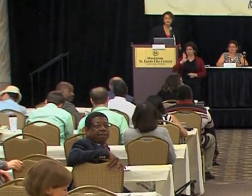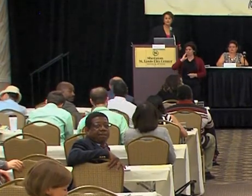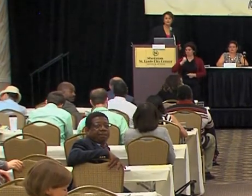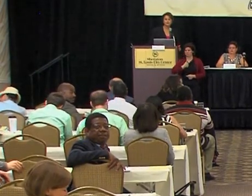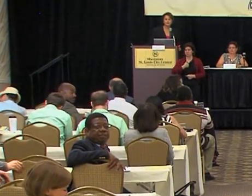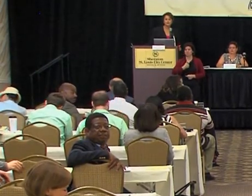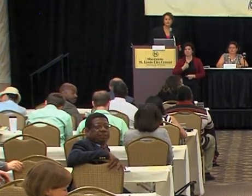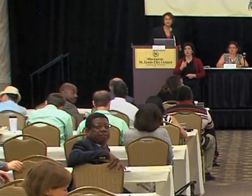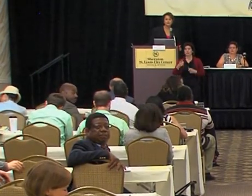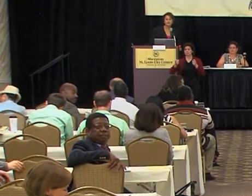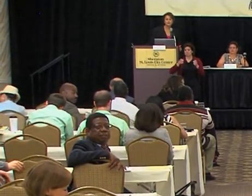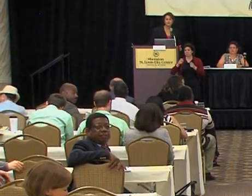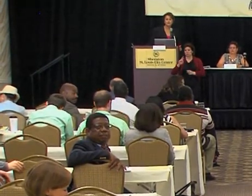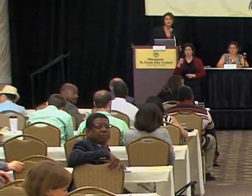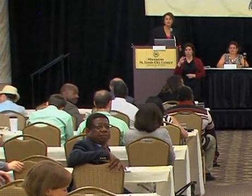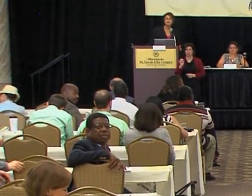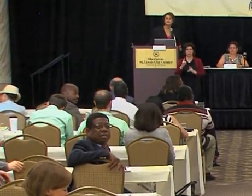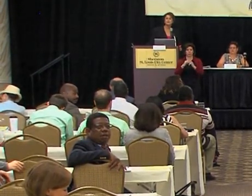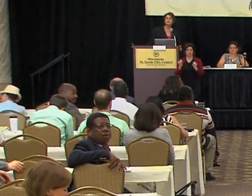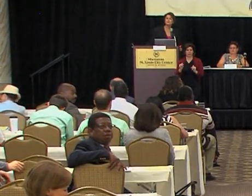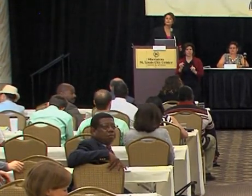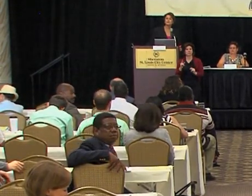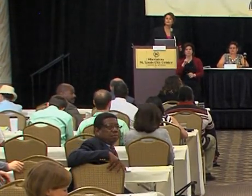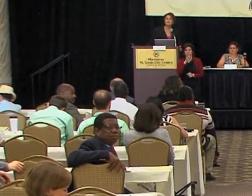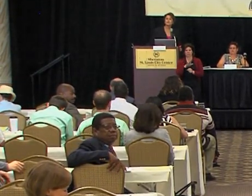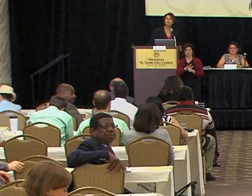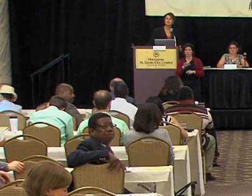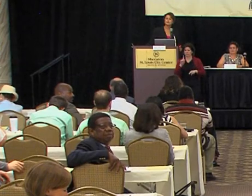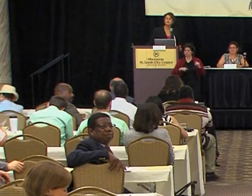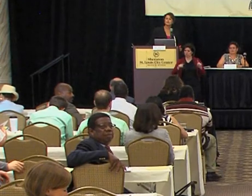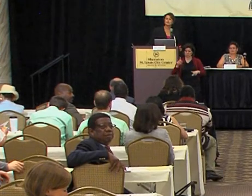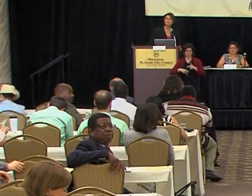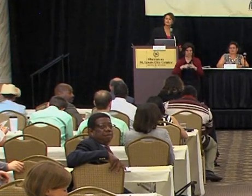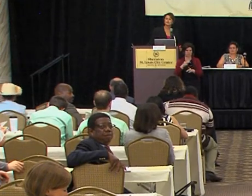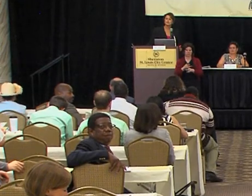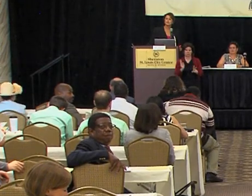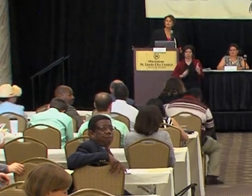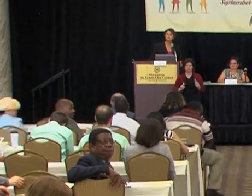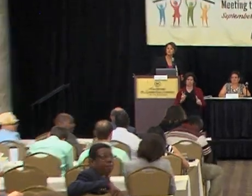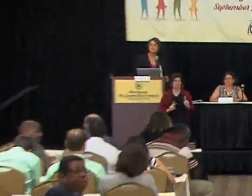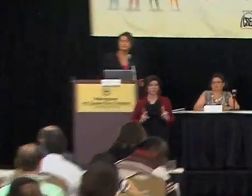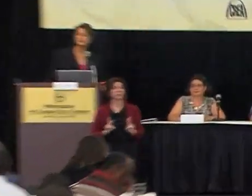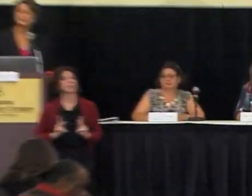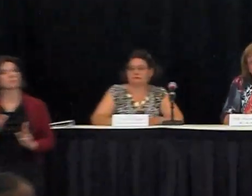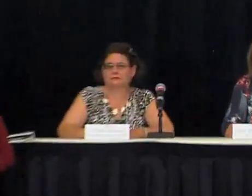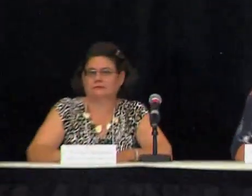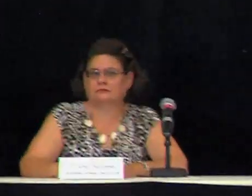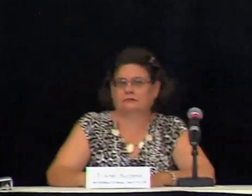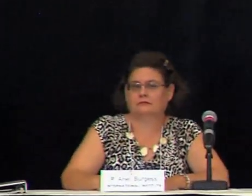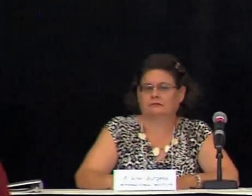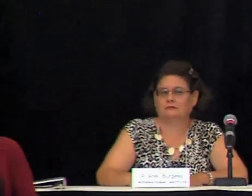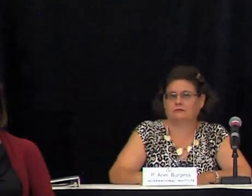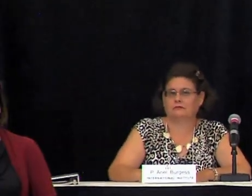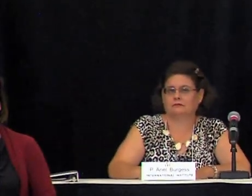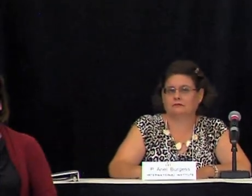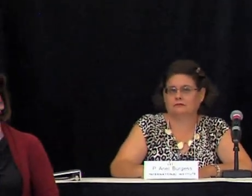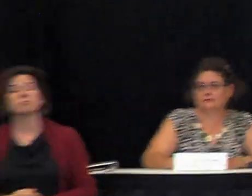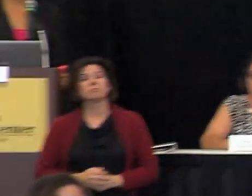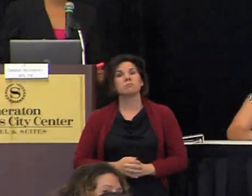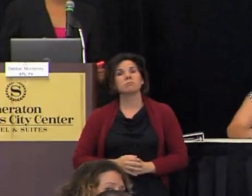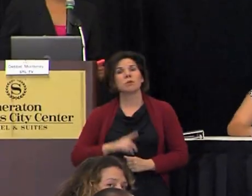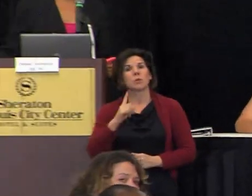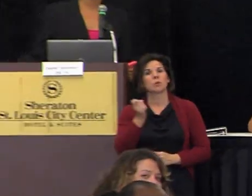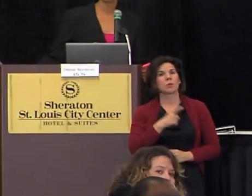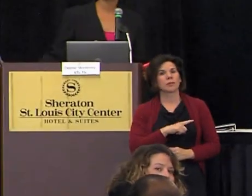managed a refugee camp so i assure you we come in all shapes forms and sizes and experiences and it is a